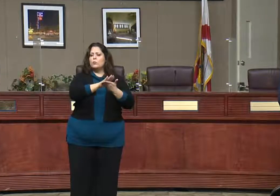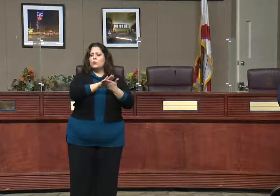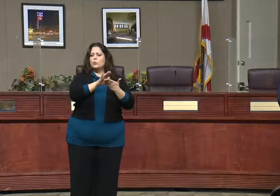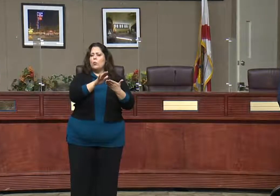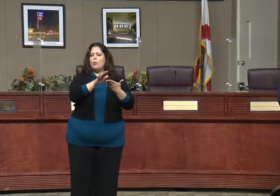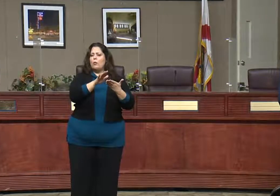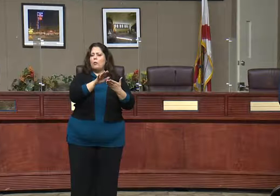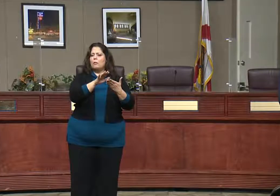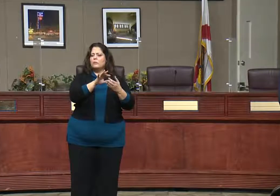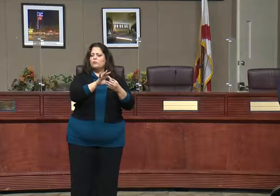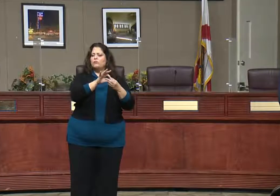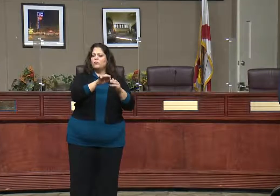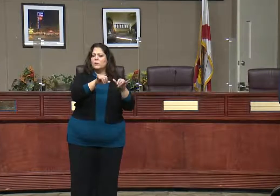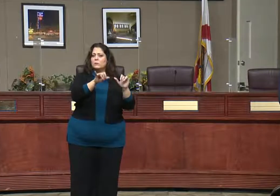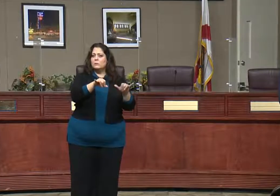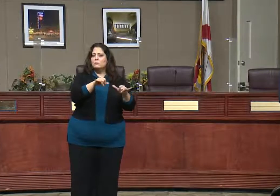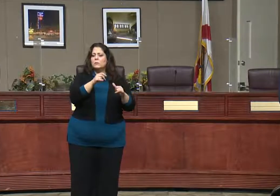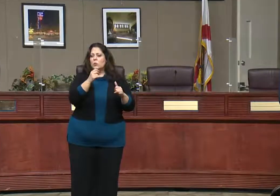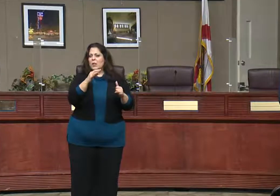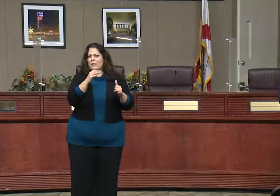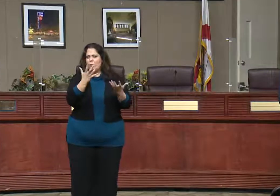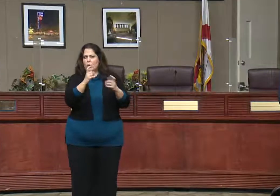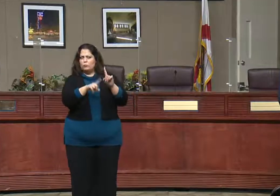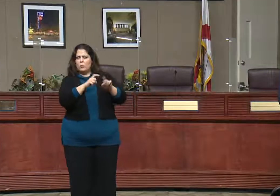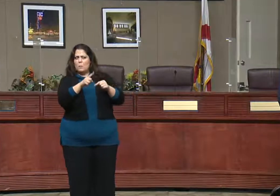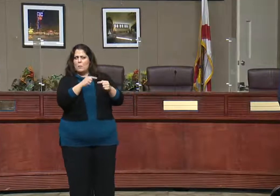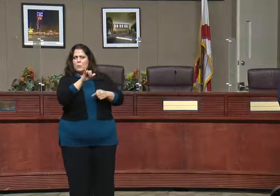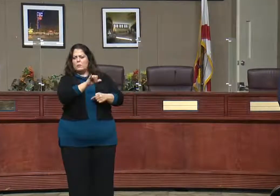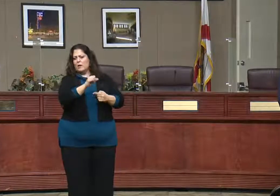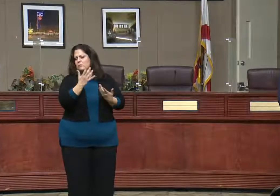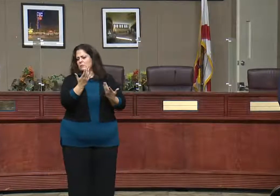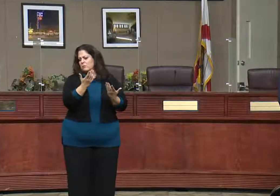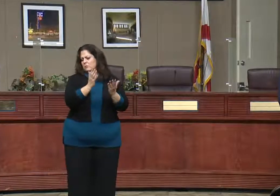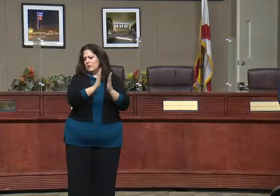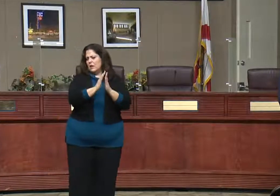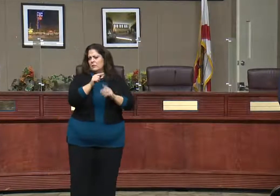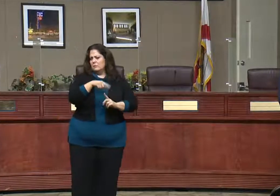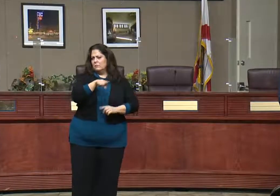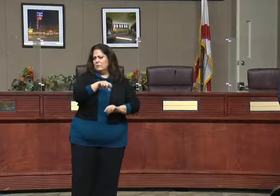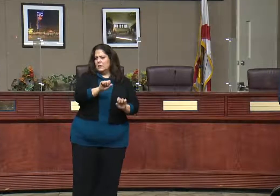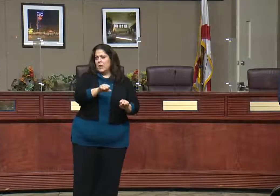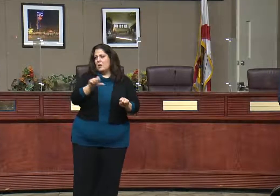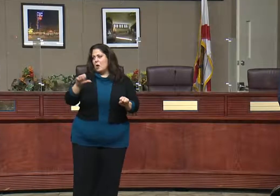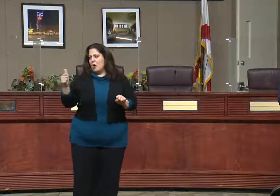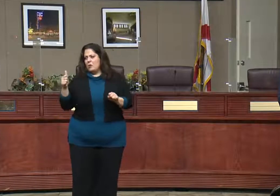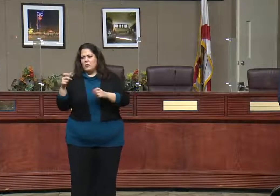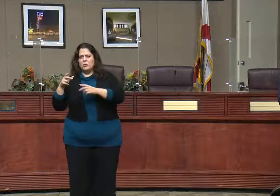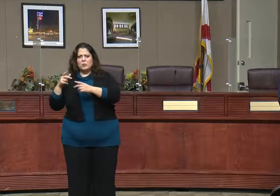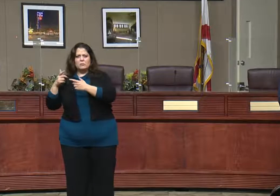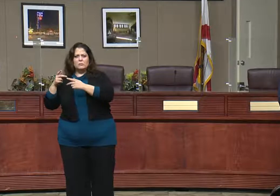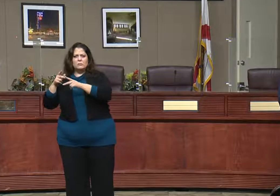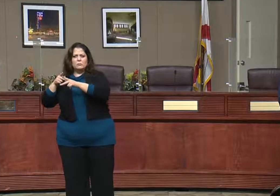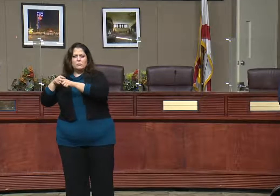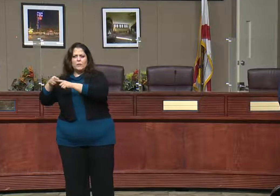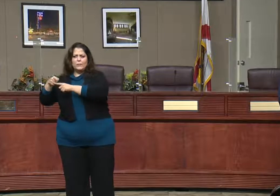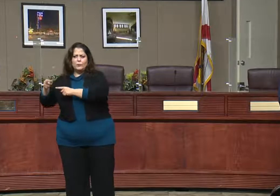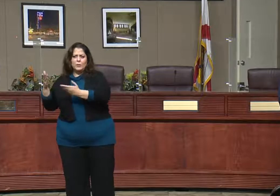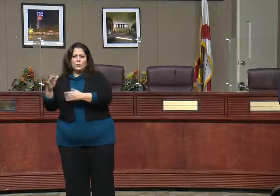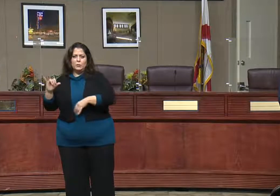have any questions about the information we have shared at this point. So with that, we'll open it up to any